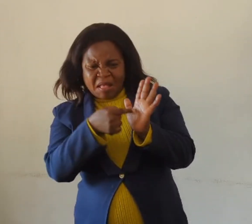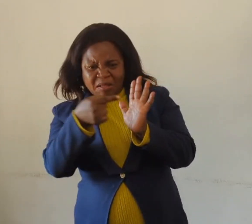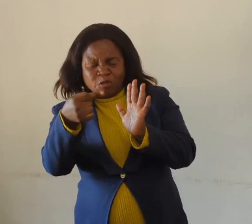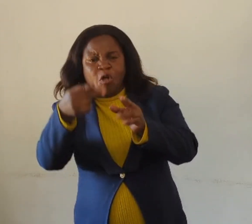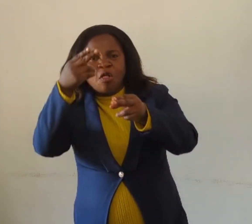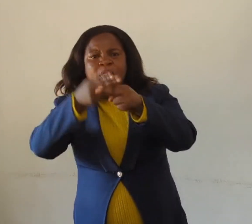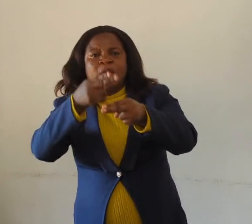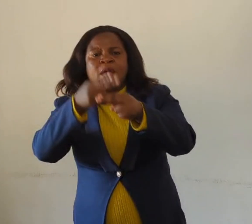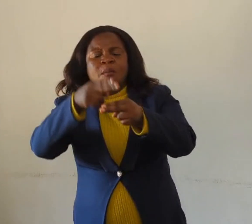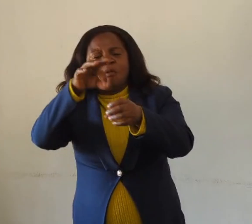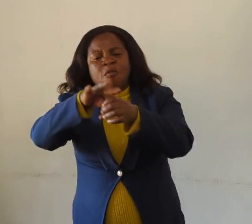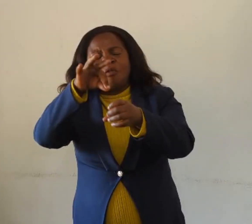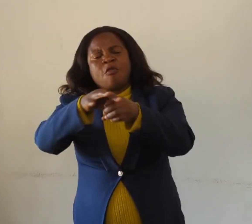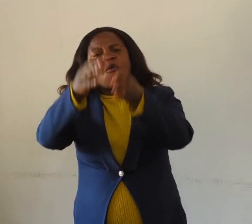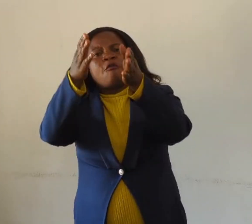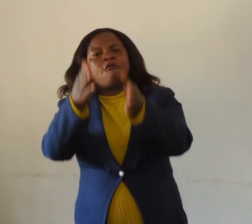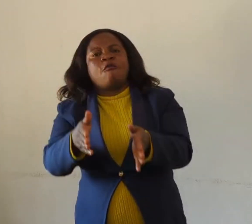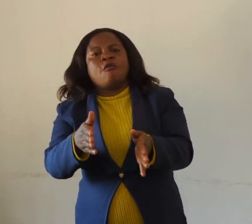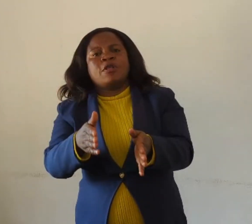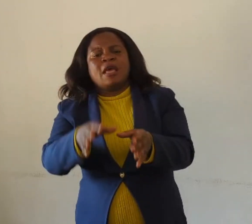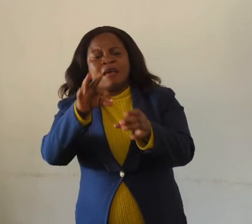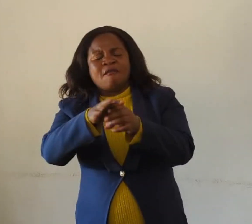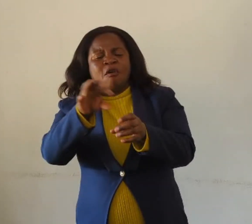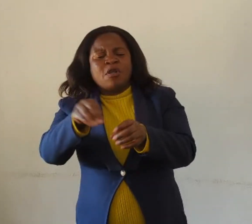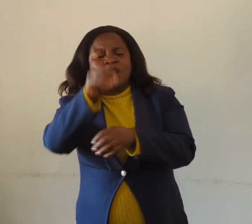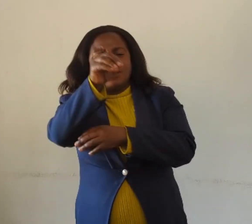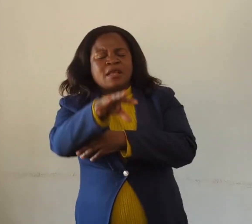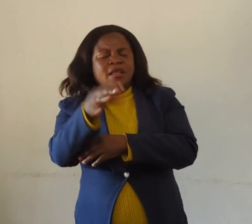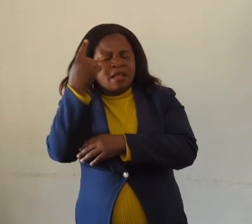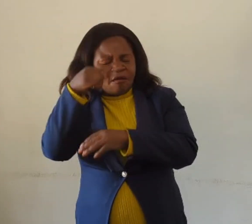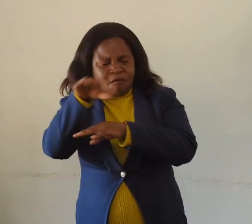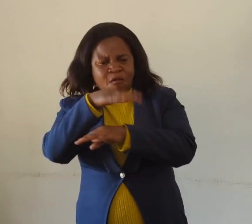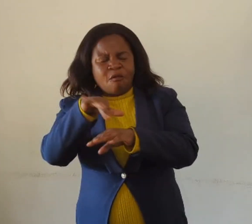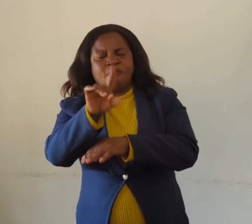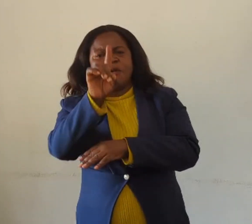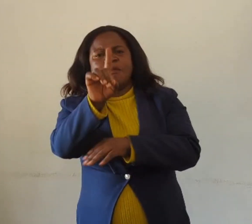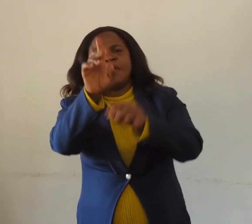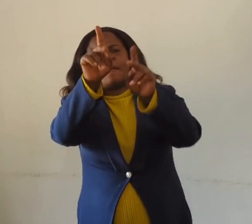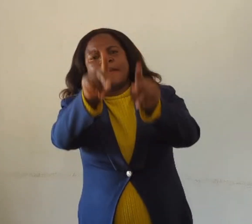the voter, votes cast for more than one candidate, were